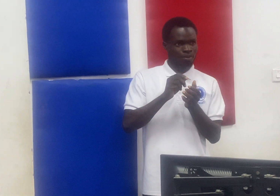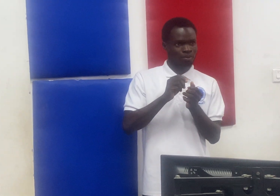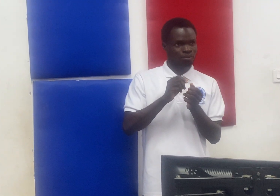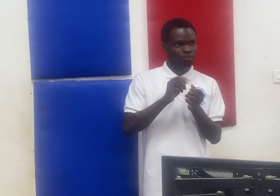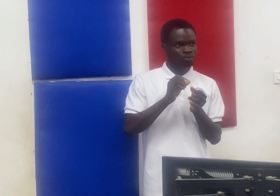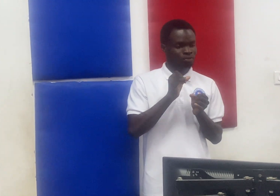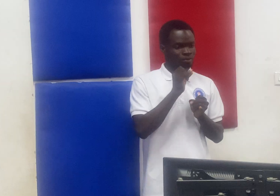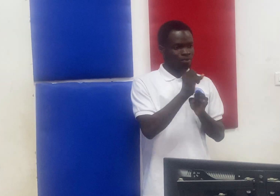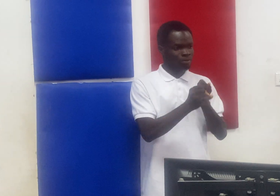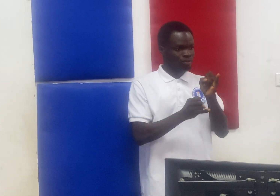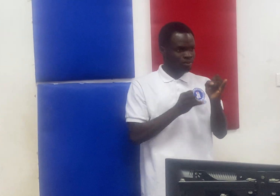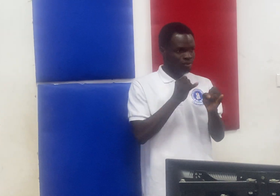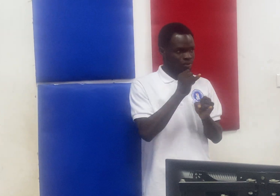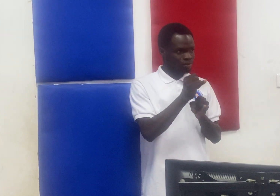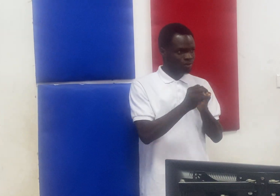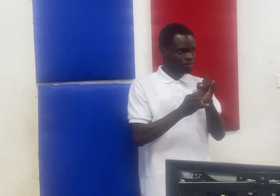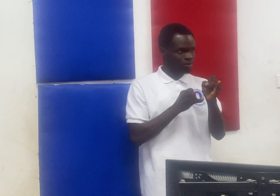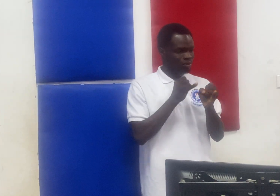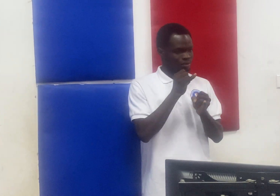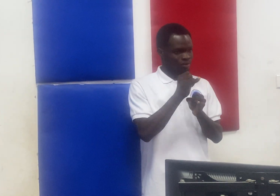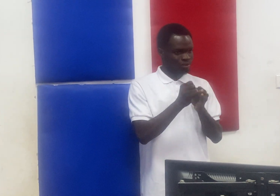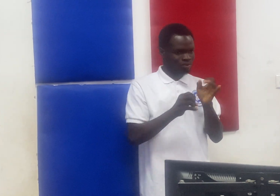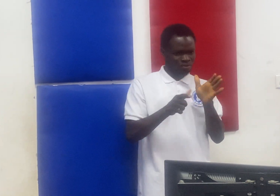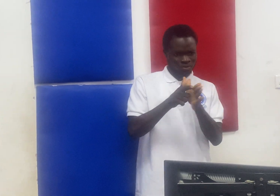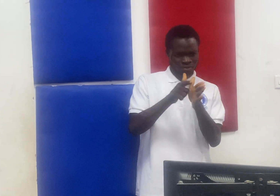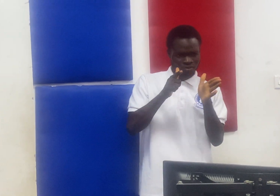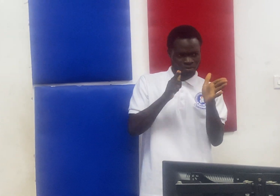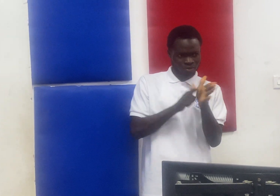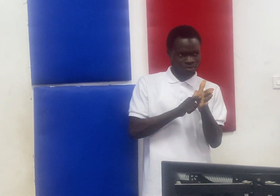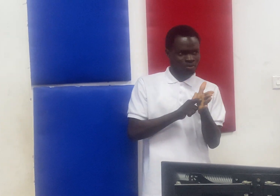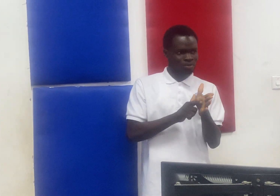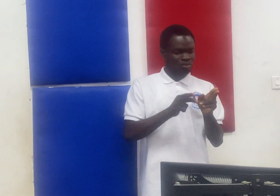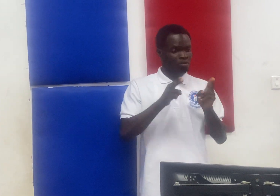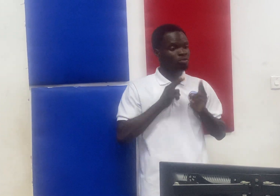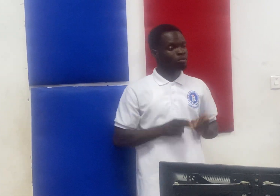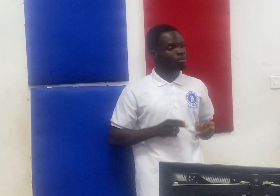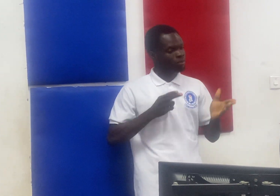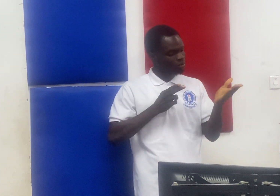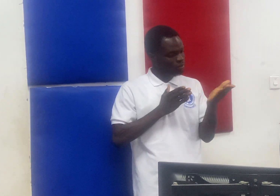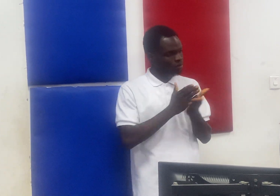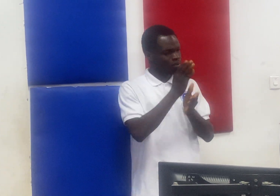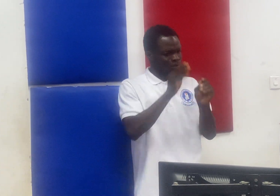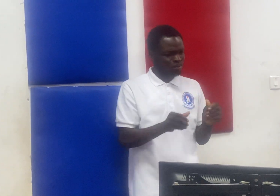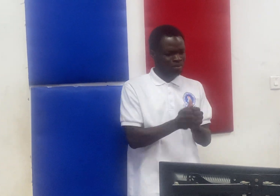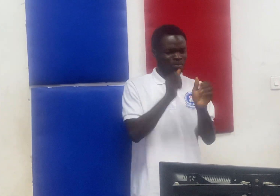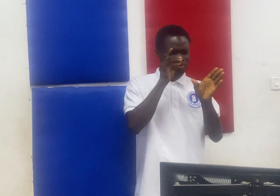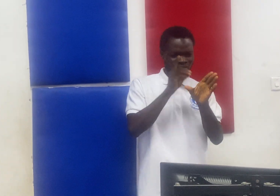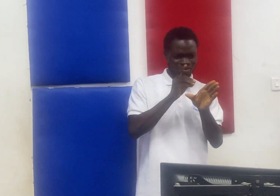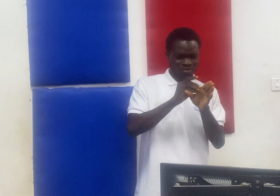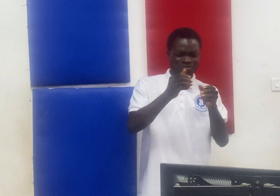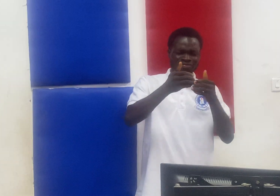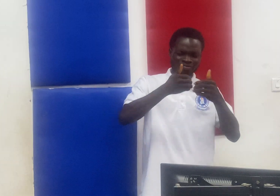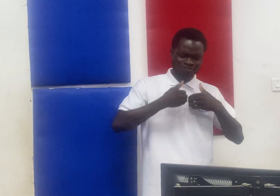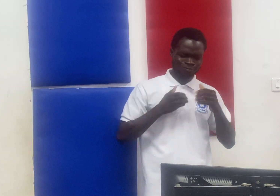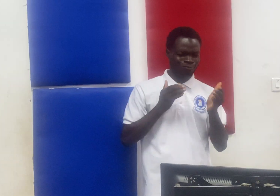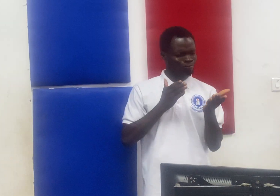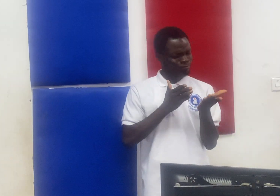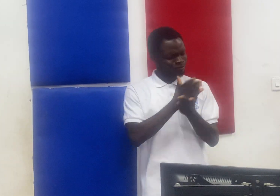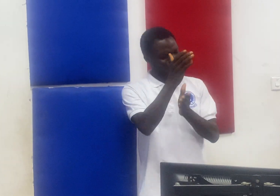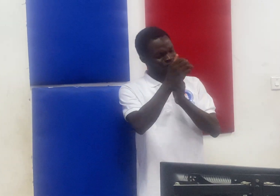International Foundation Human Rights. Yeah. So persons with disability have the right to love. Thank you. Thank you